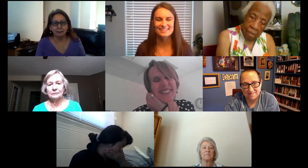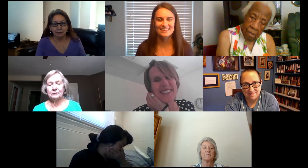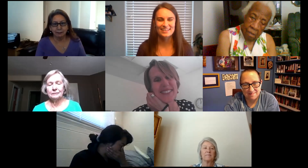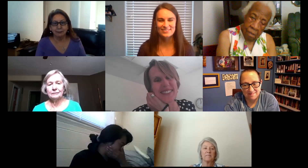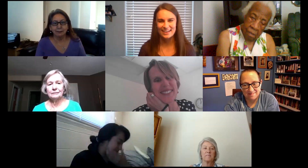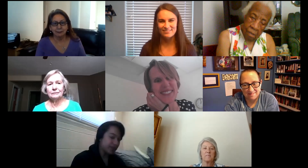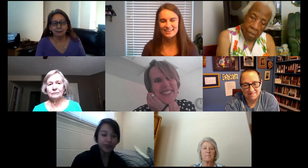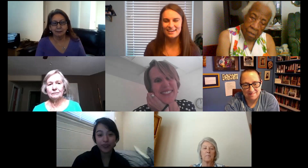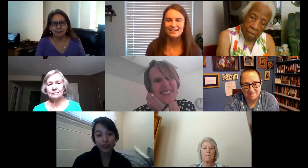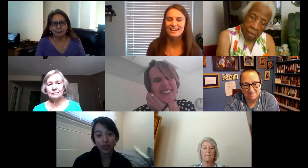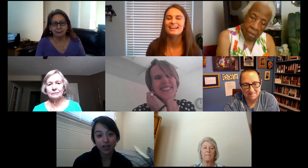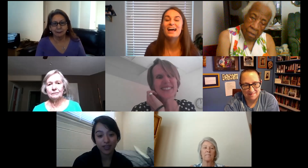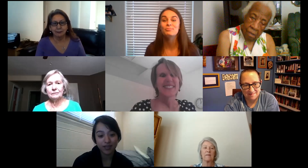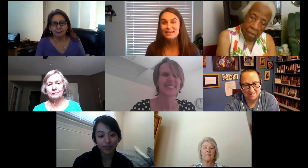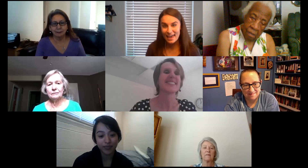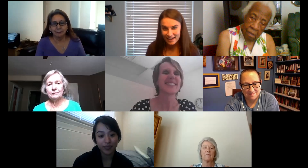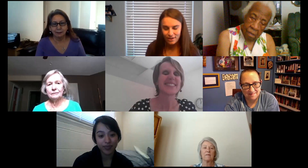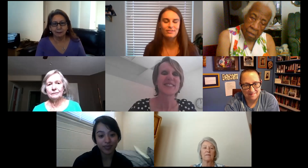Awesome. Thanks for coming, Carrie. And now Mikhail.